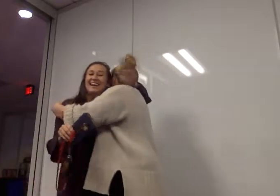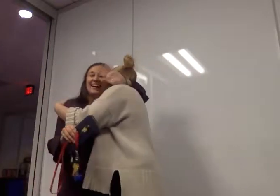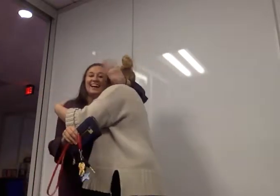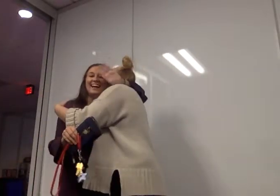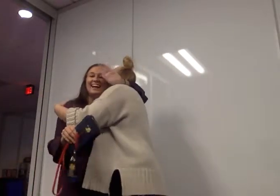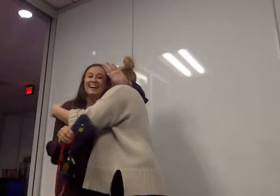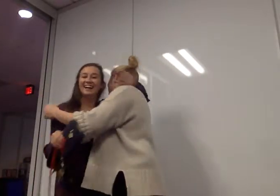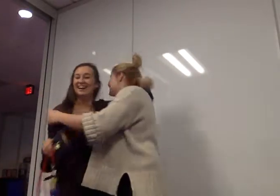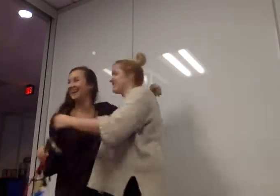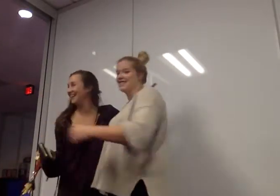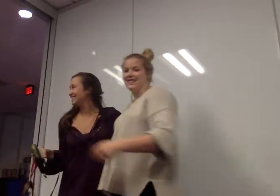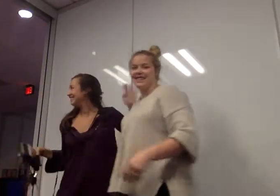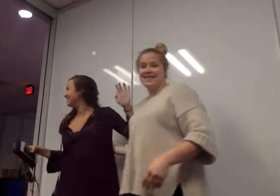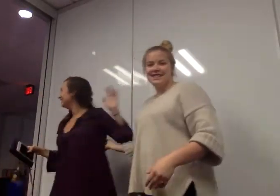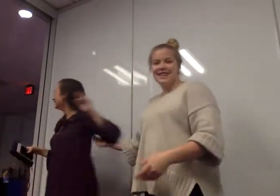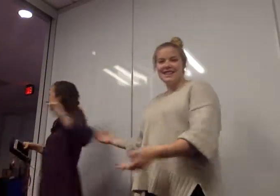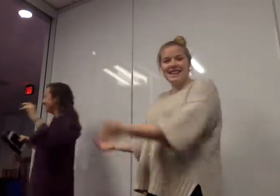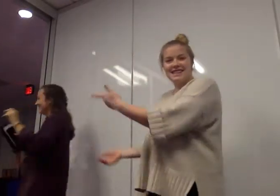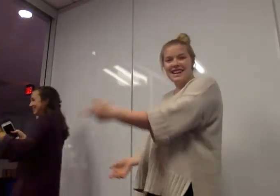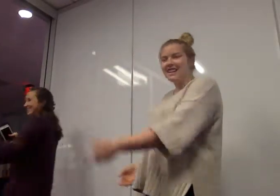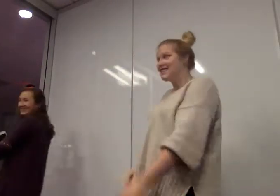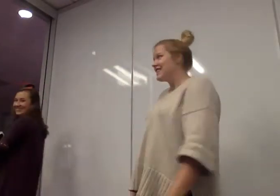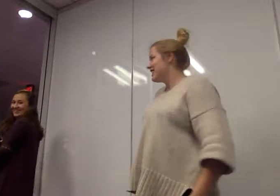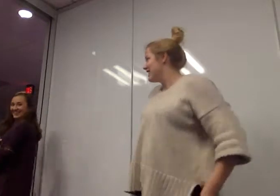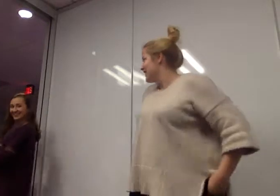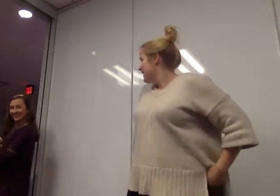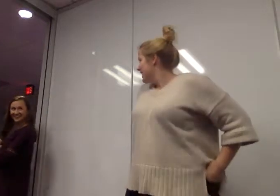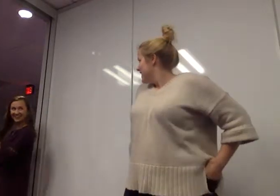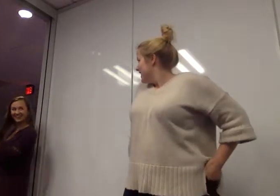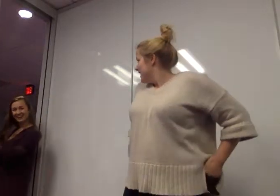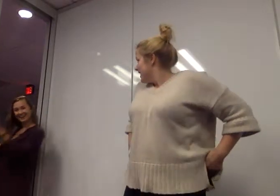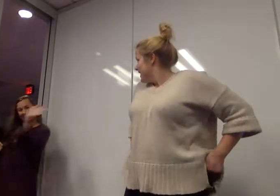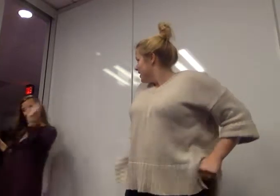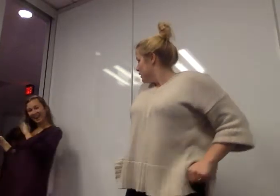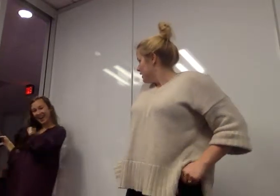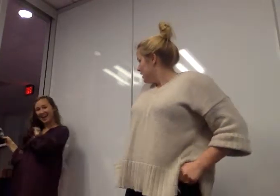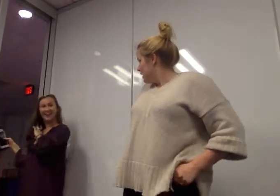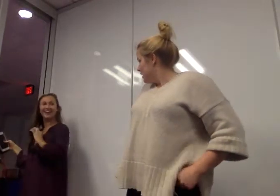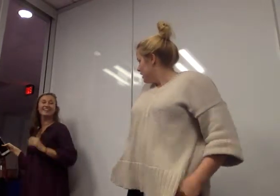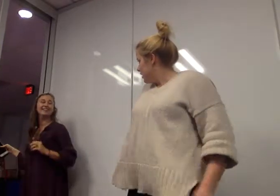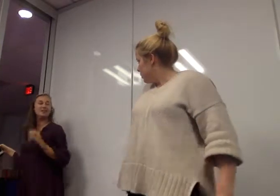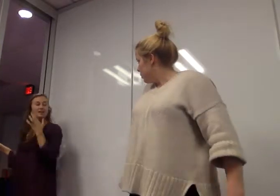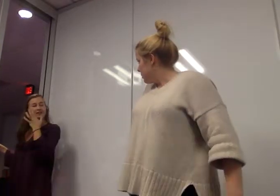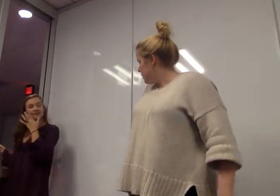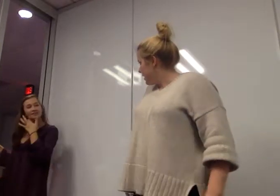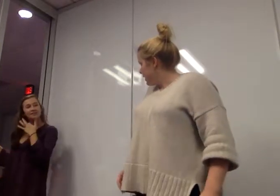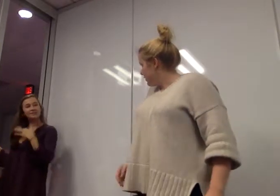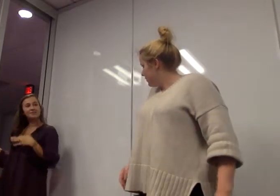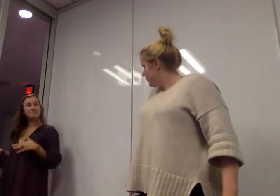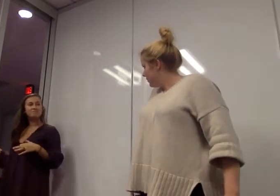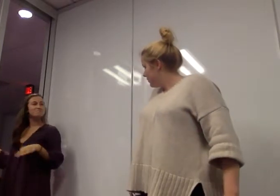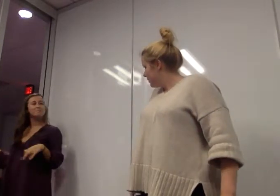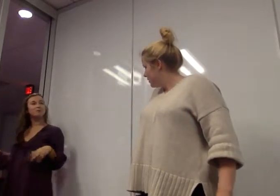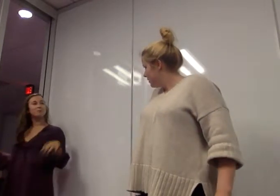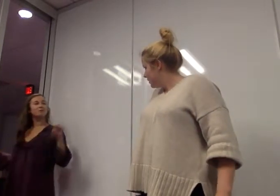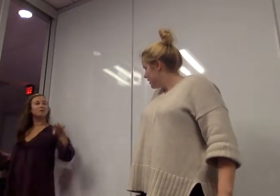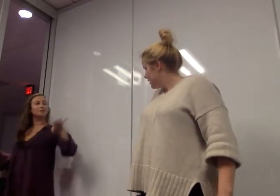gender grade gap. You get these equally qualified women and men coming in, and then you get these differences in grades, and it seems to be